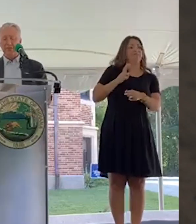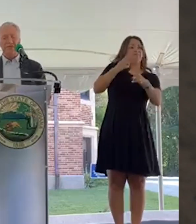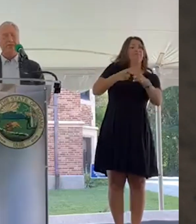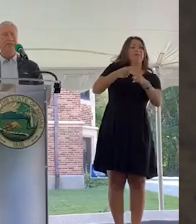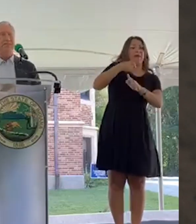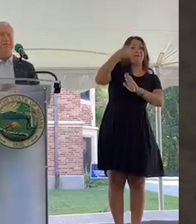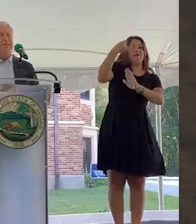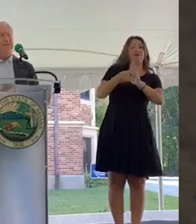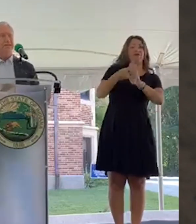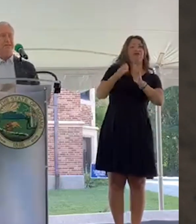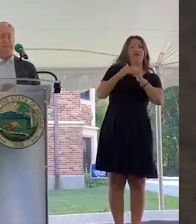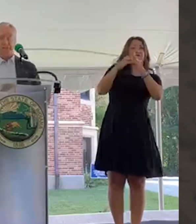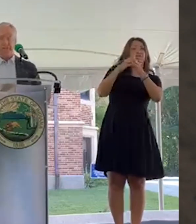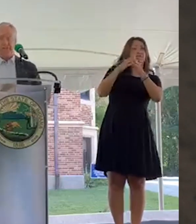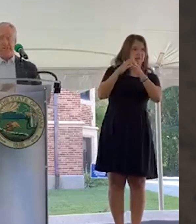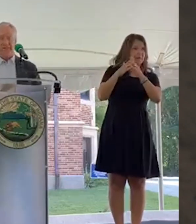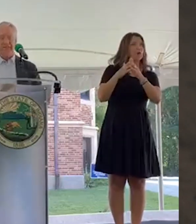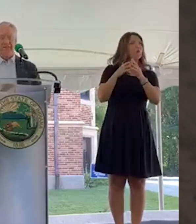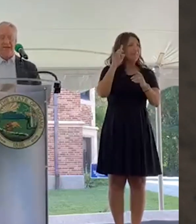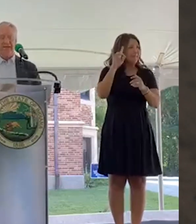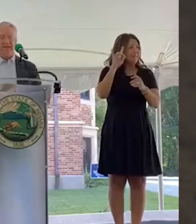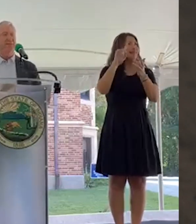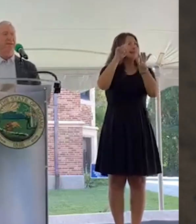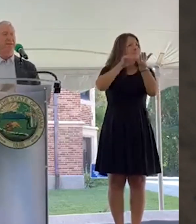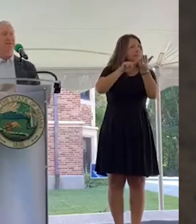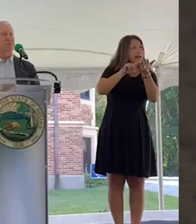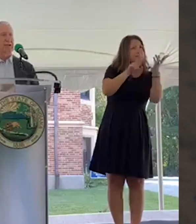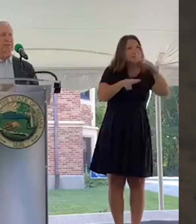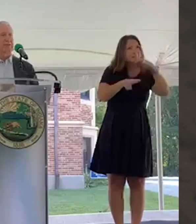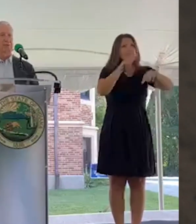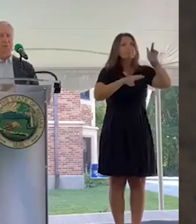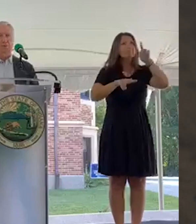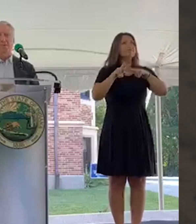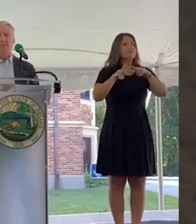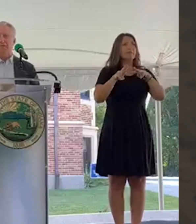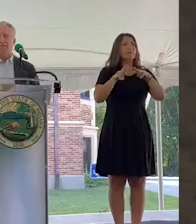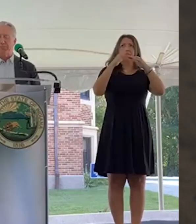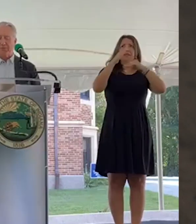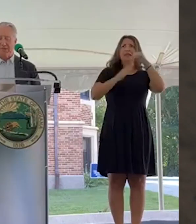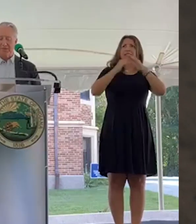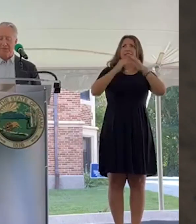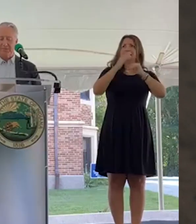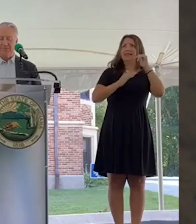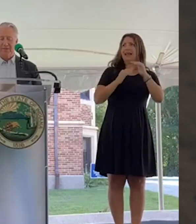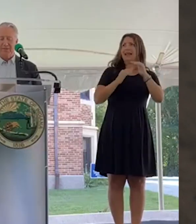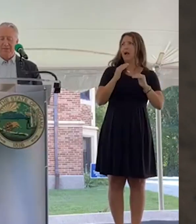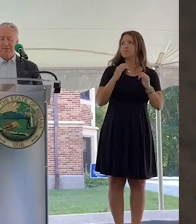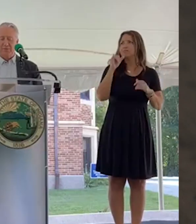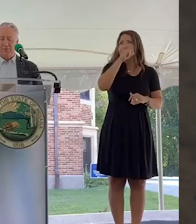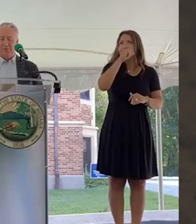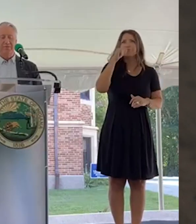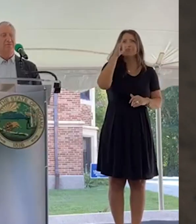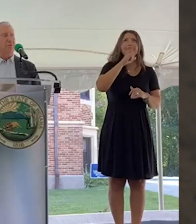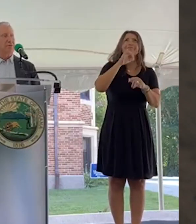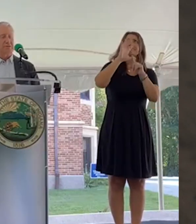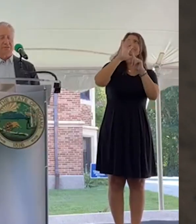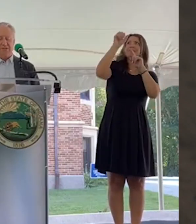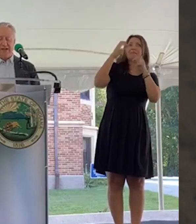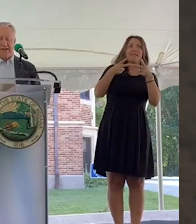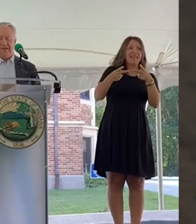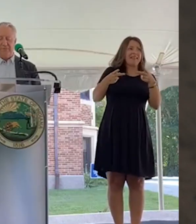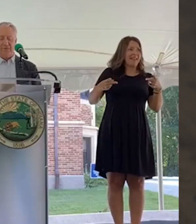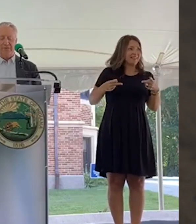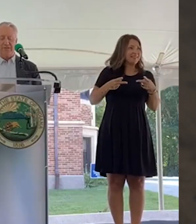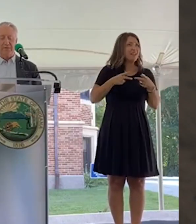we first assessed the existing buildings and the site to fully understand this truly magical place. The rolling